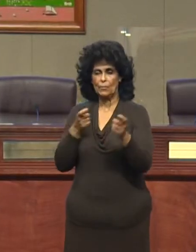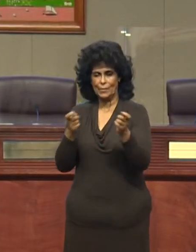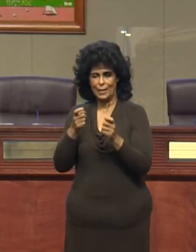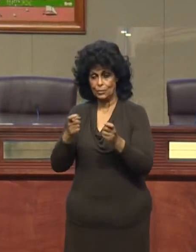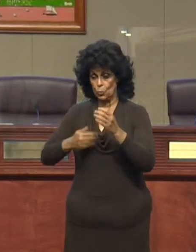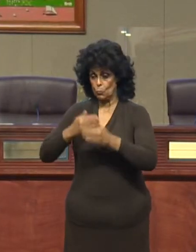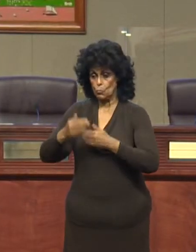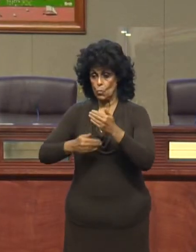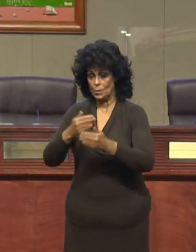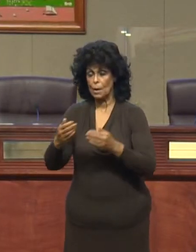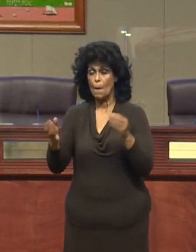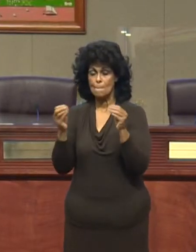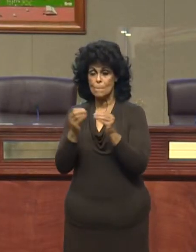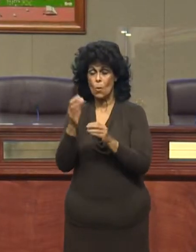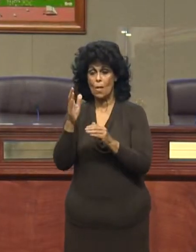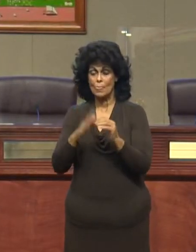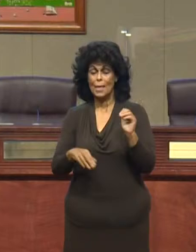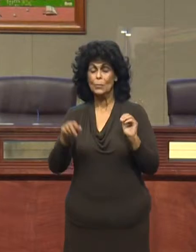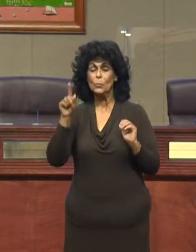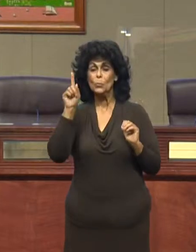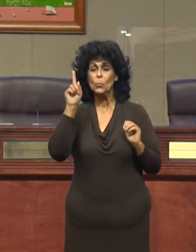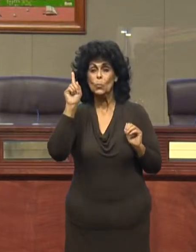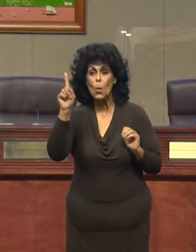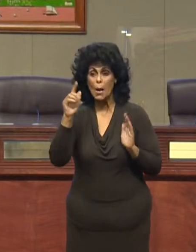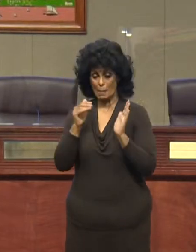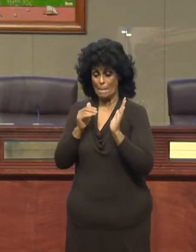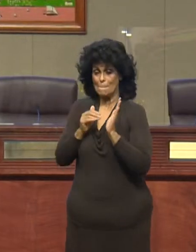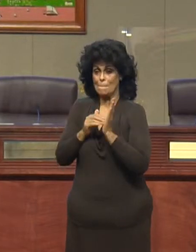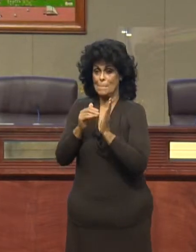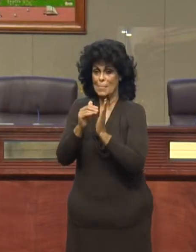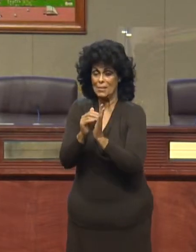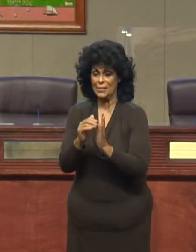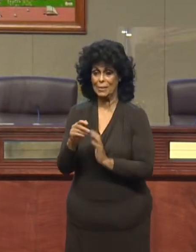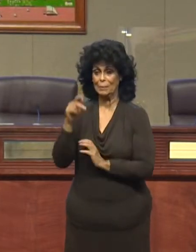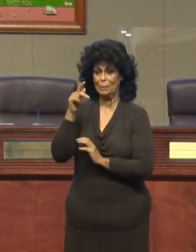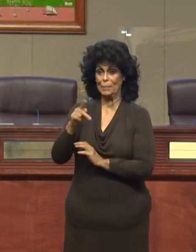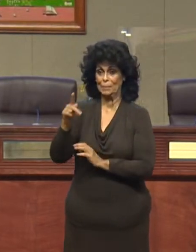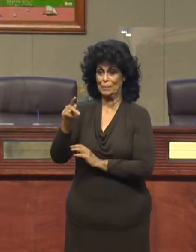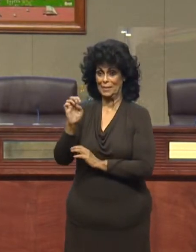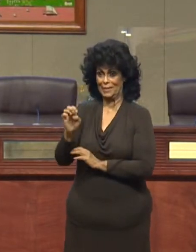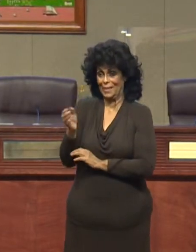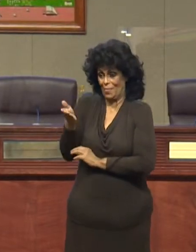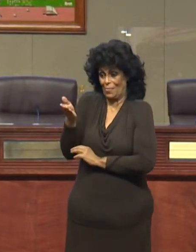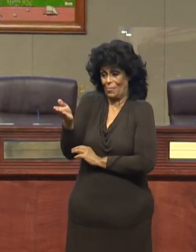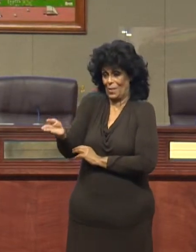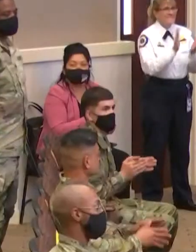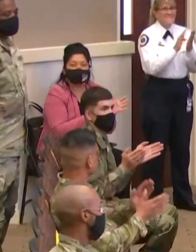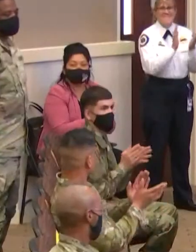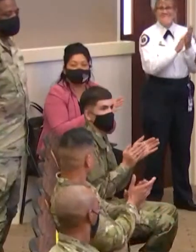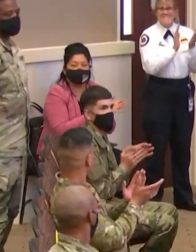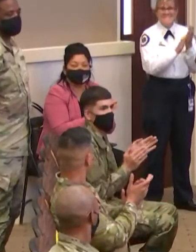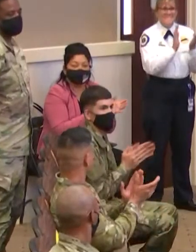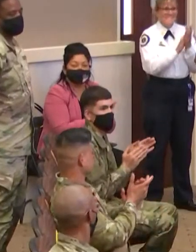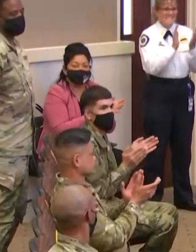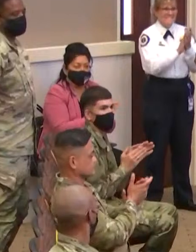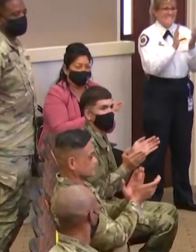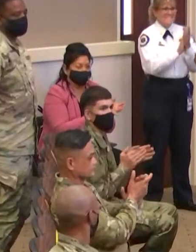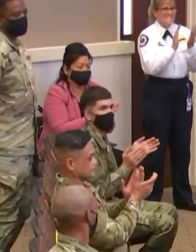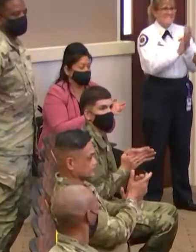of over 1 million PPE at the Convention Center. Specialist Joseph.